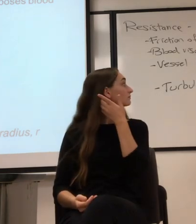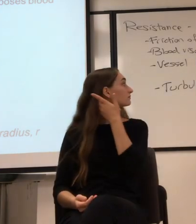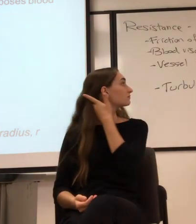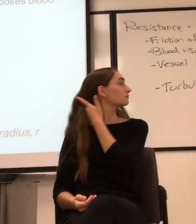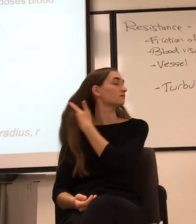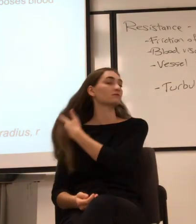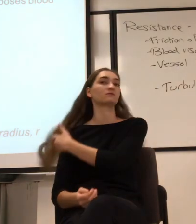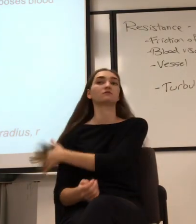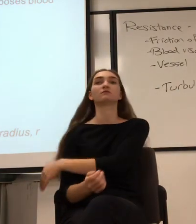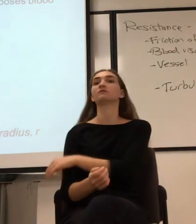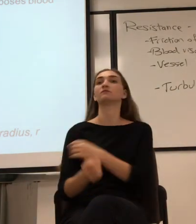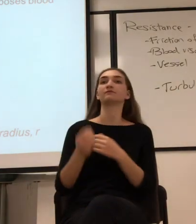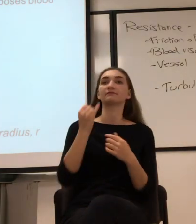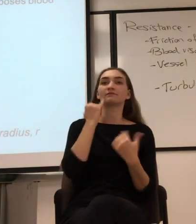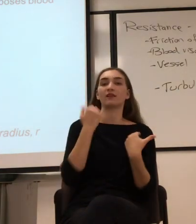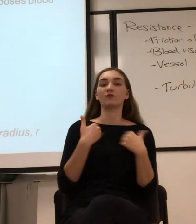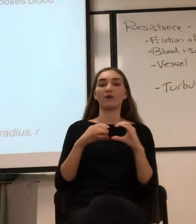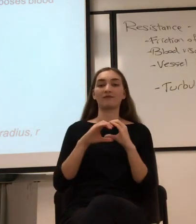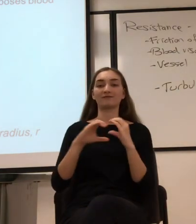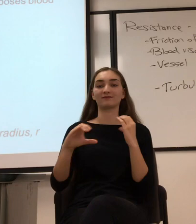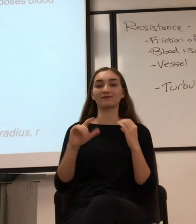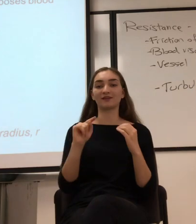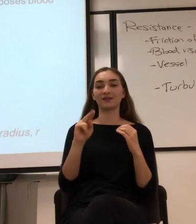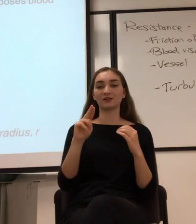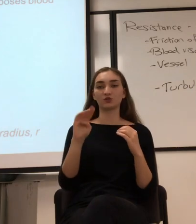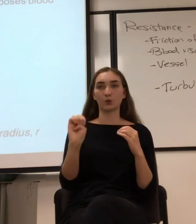If you have a tube,